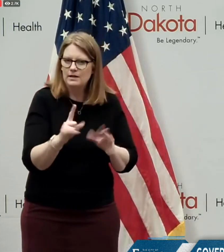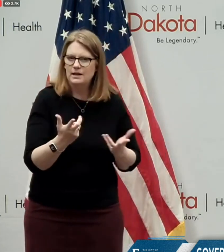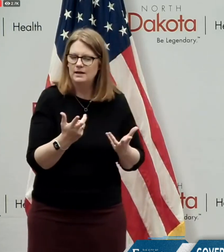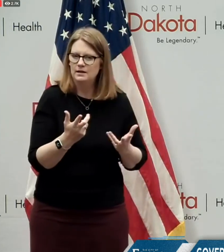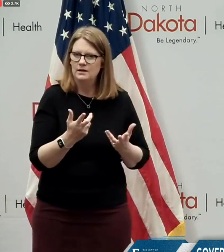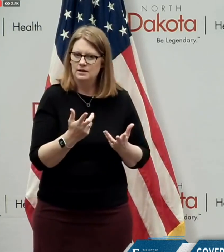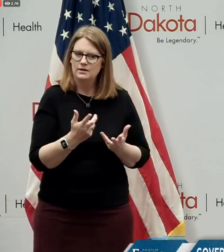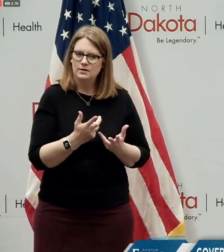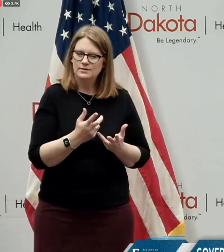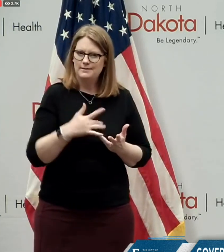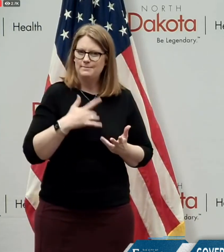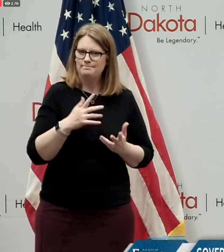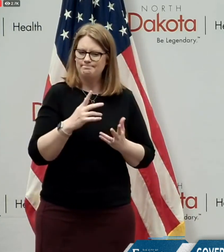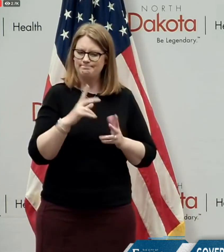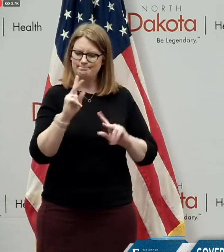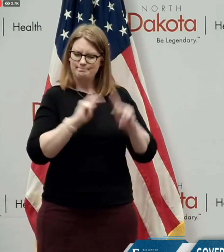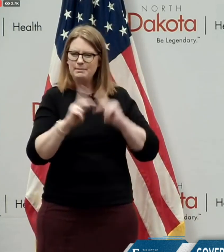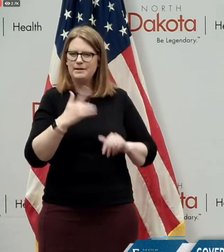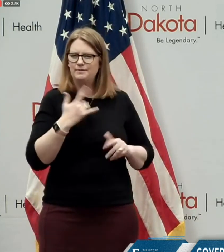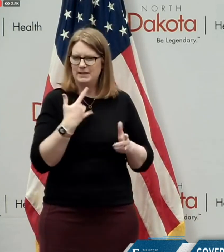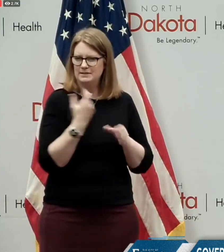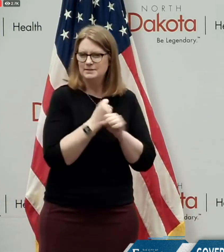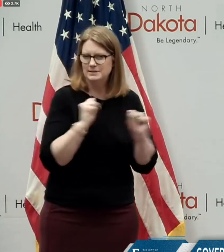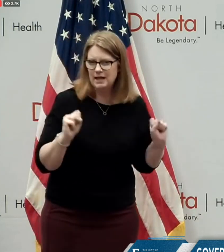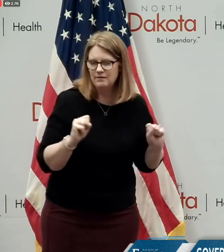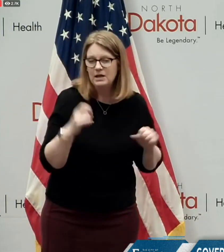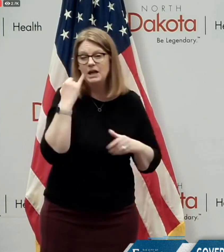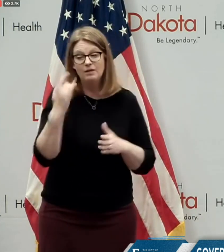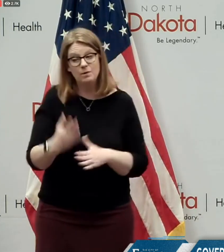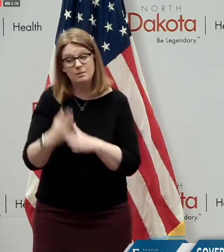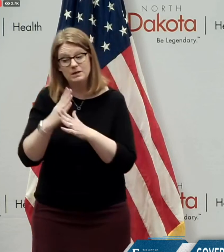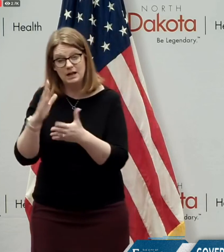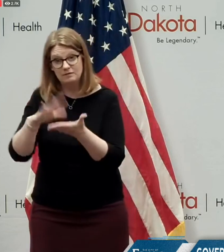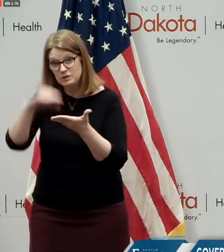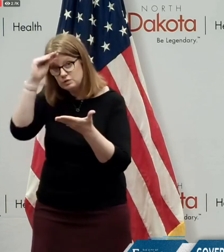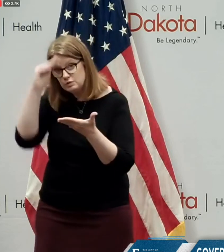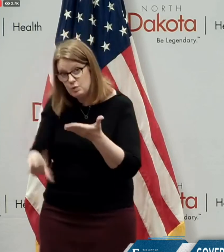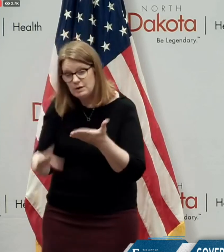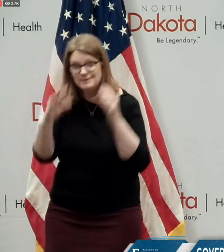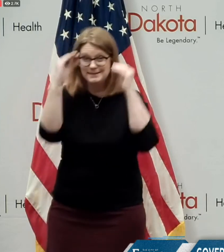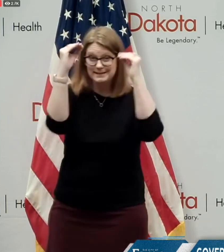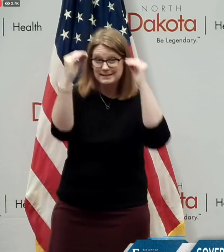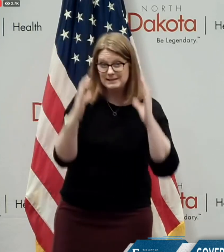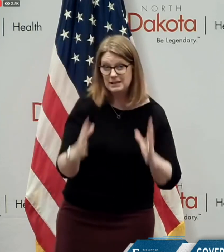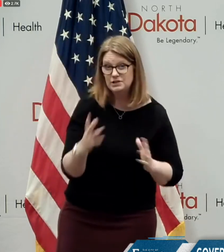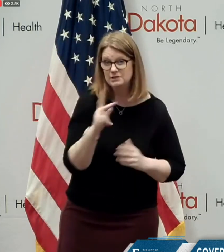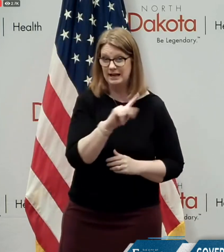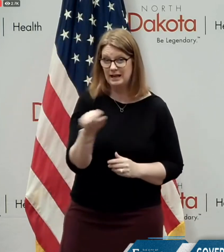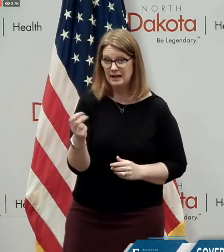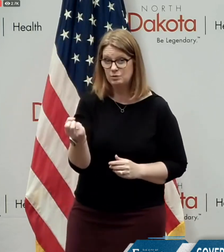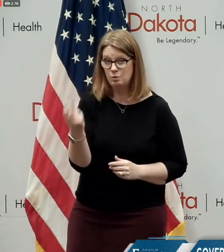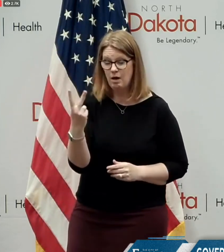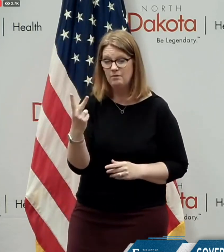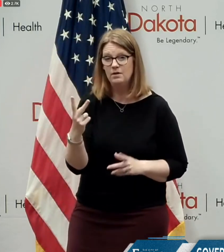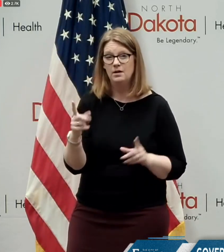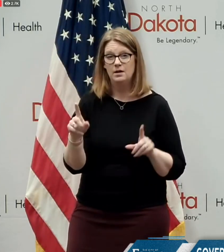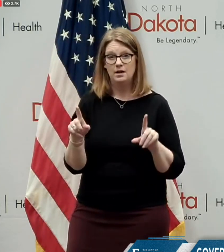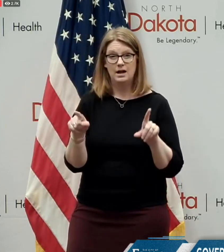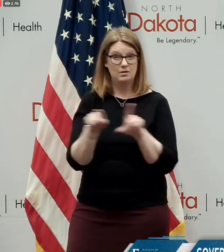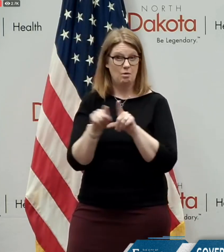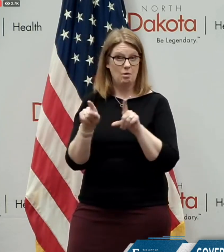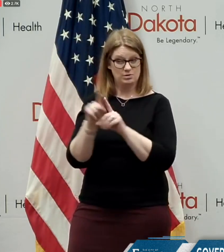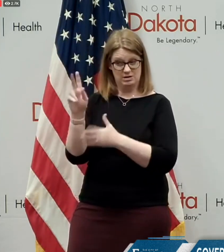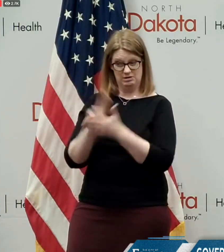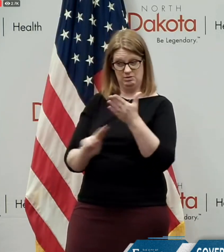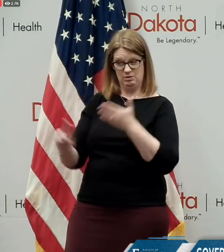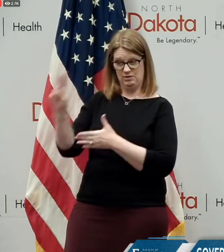schools safely and protect both the teachers and the students at K12 and the higher ed,